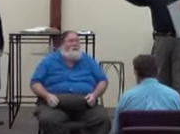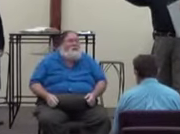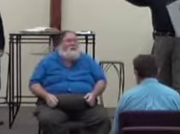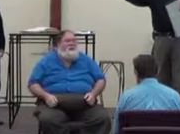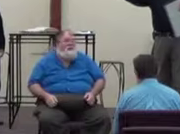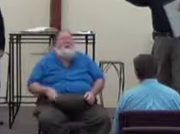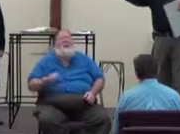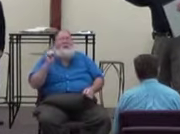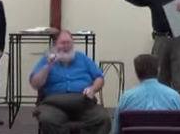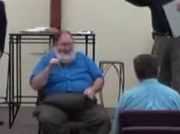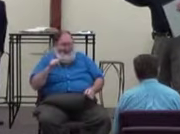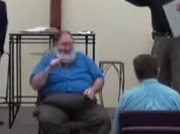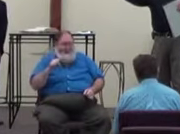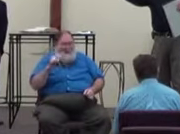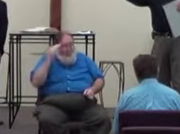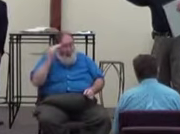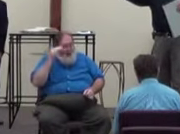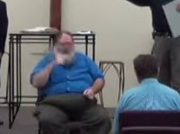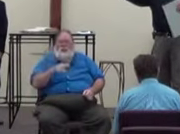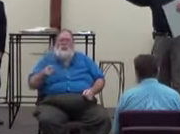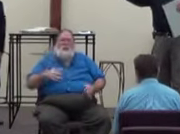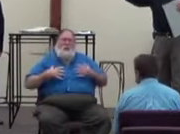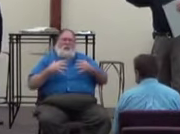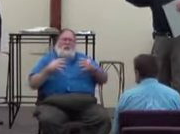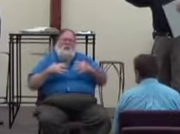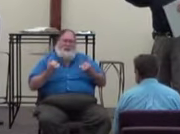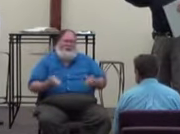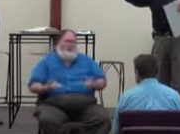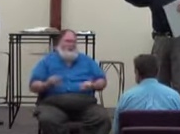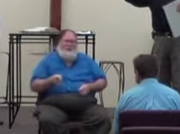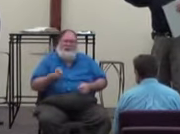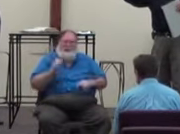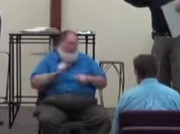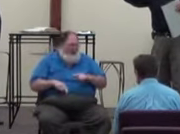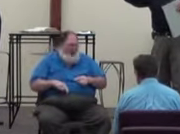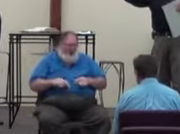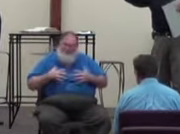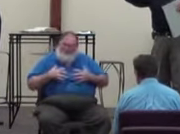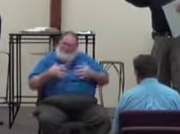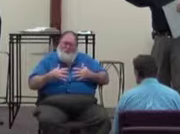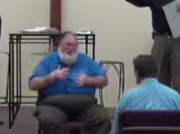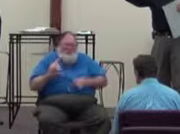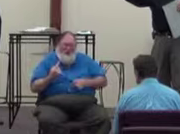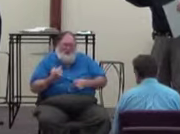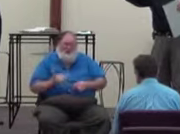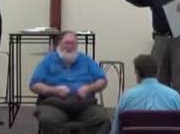He sure has, because you're breathing right now. You can't even take a breath on your own.